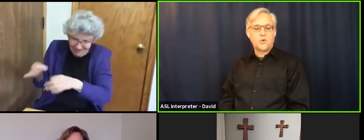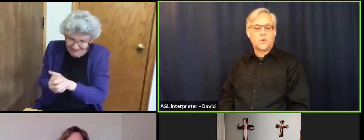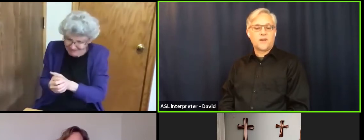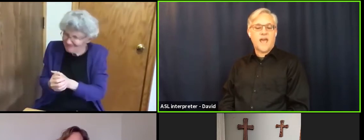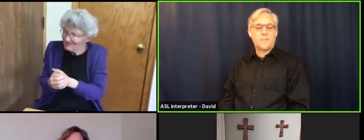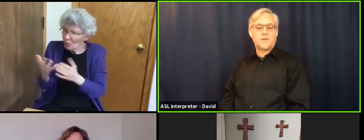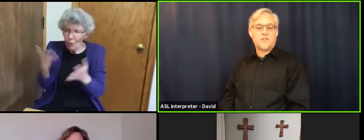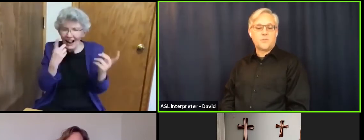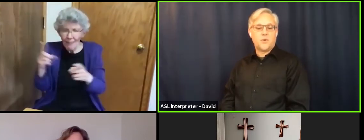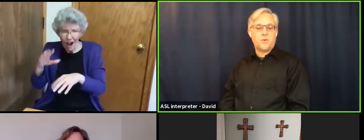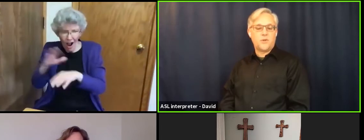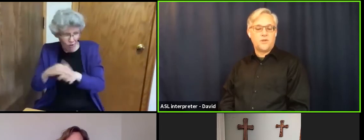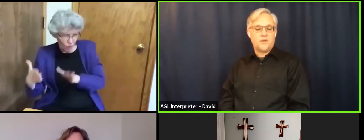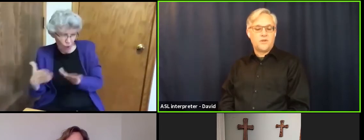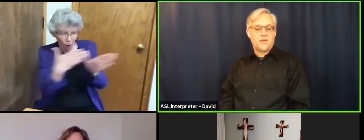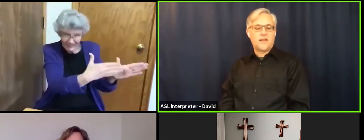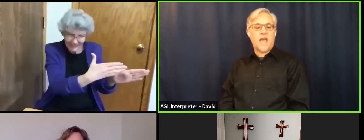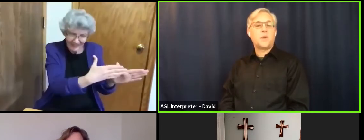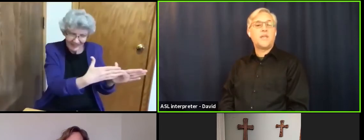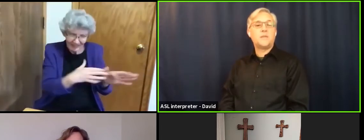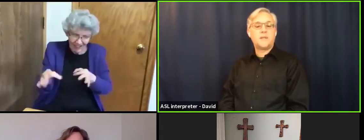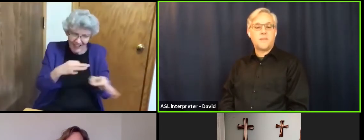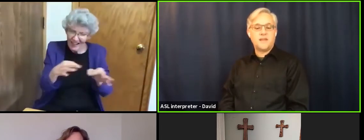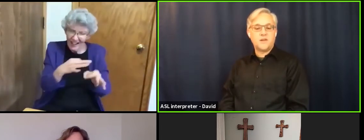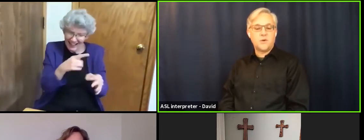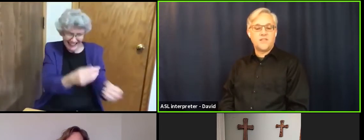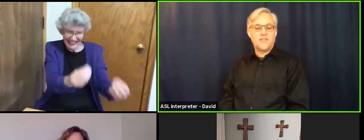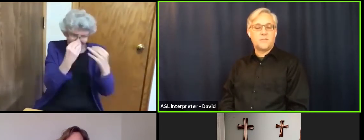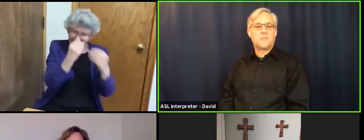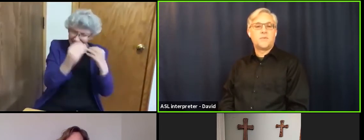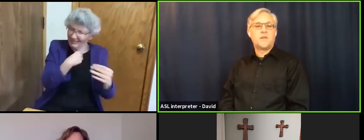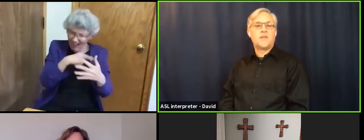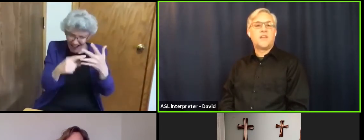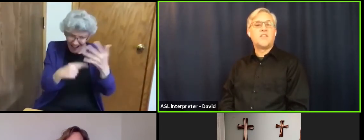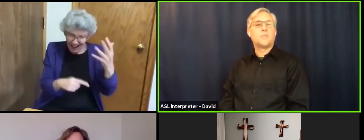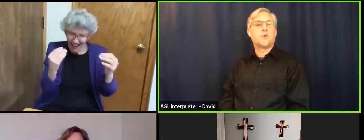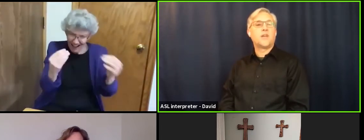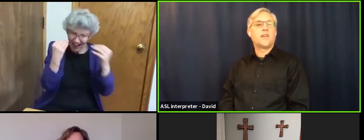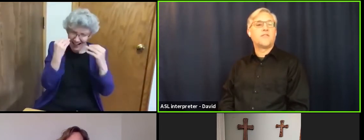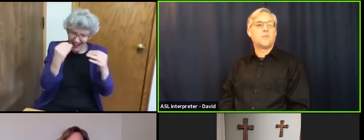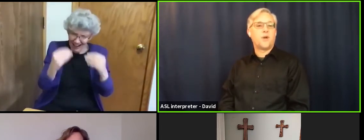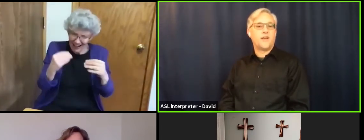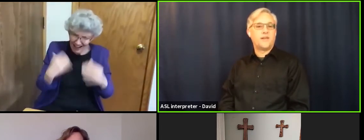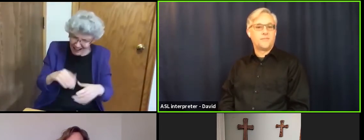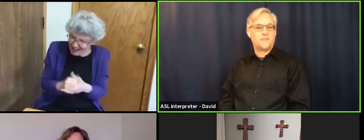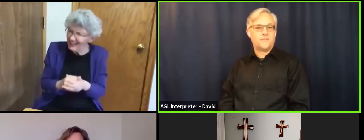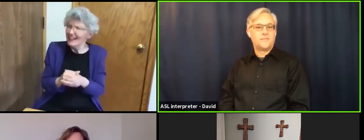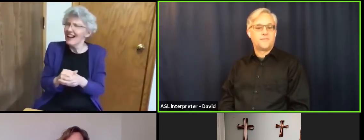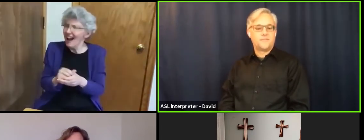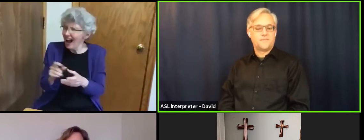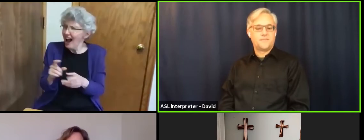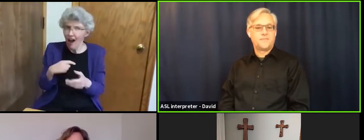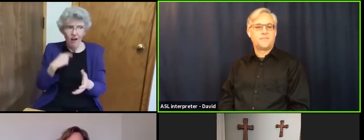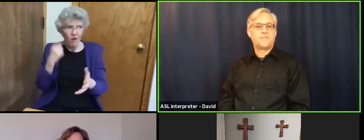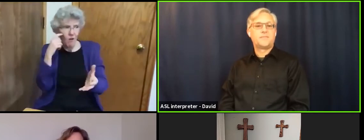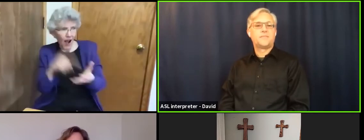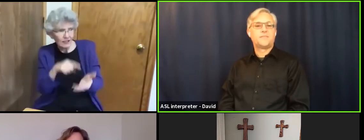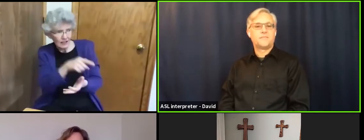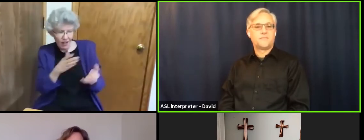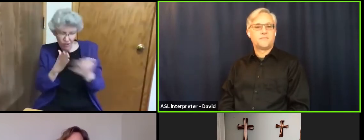Then they told what had happened on the road and how he had been made known to them in the breaking of the bread.